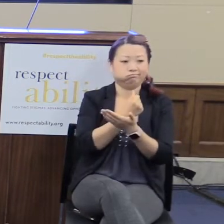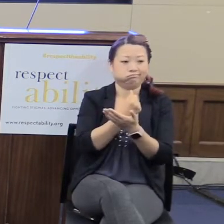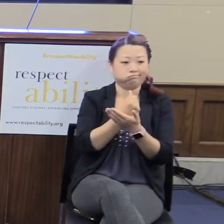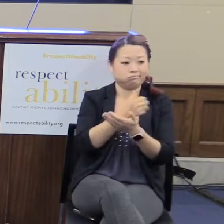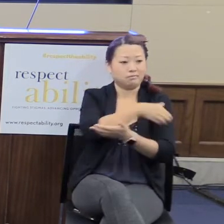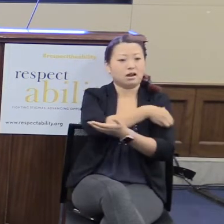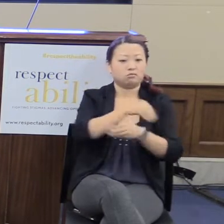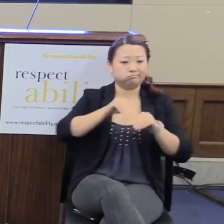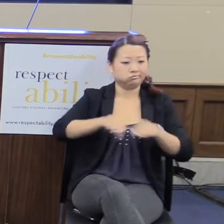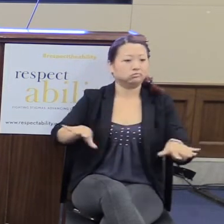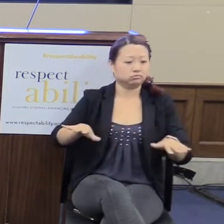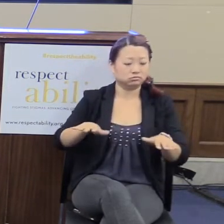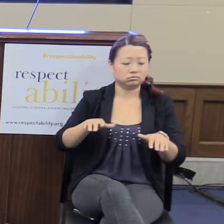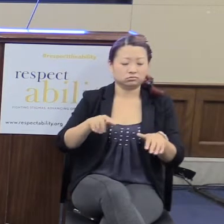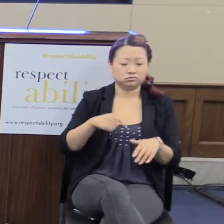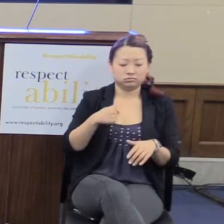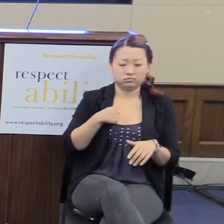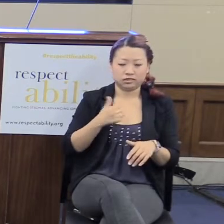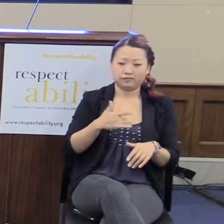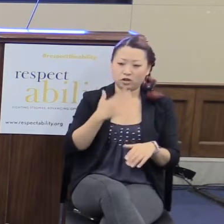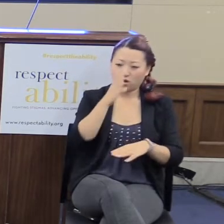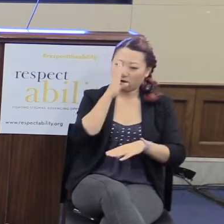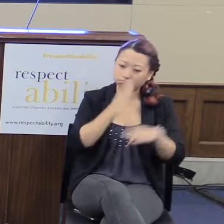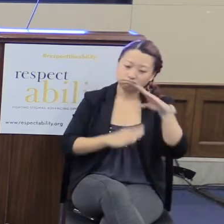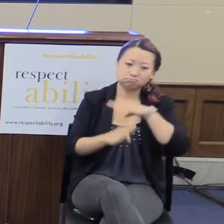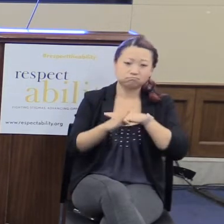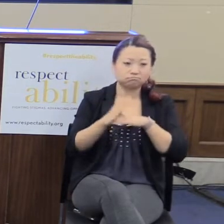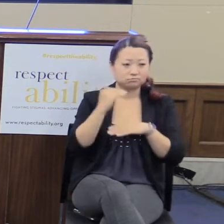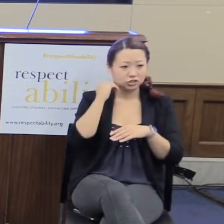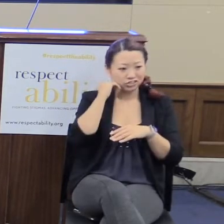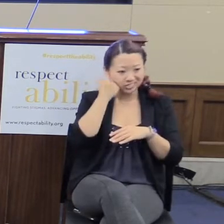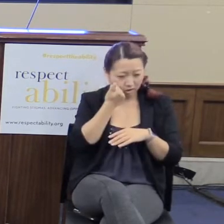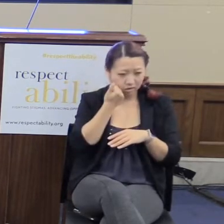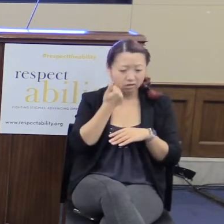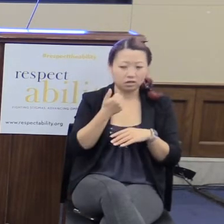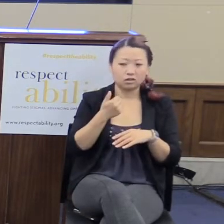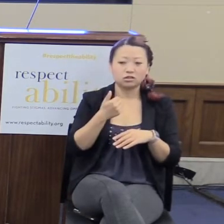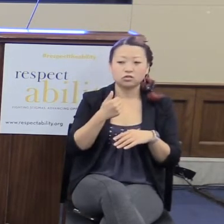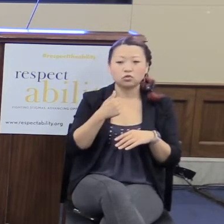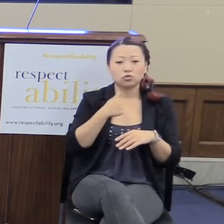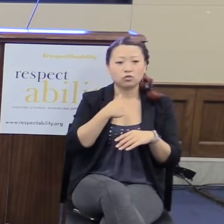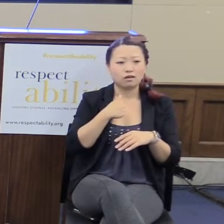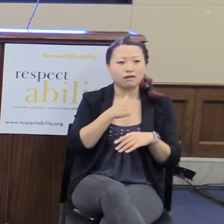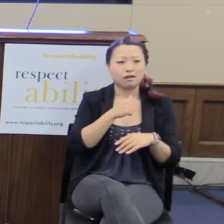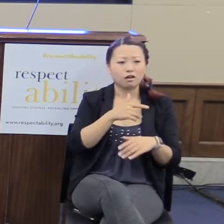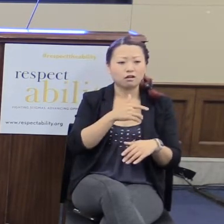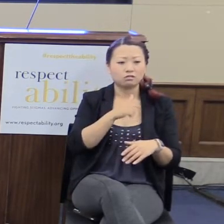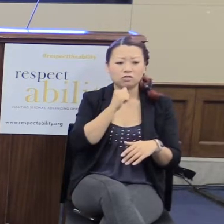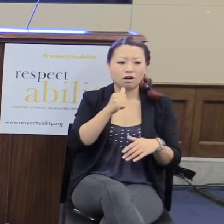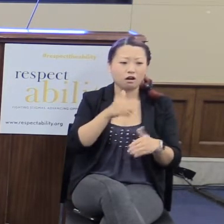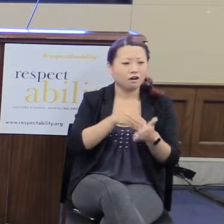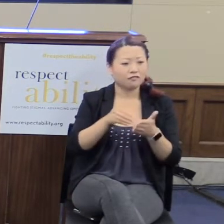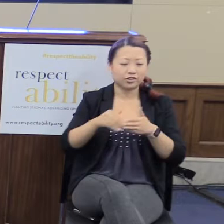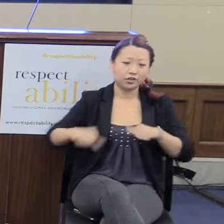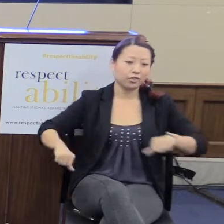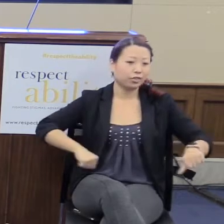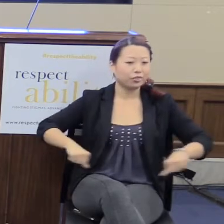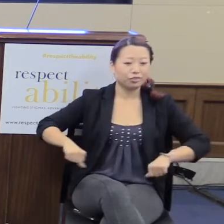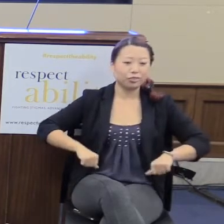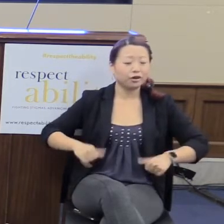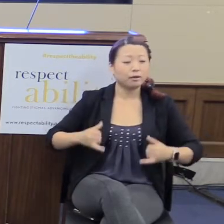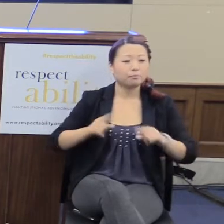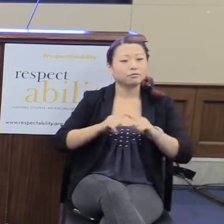I'm very humble, right? And I'm shy to an extent. So I don't brag a lot about me, but I'm going to brag. I'm going to brag